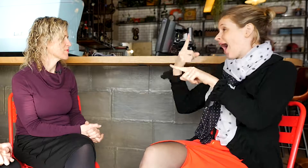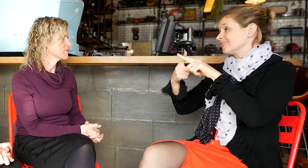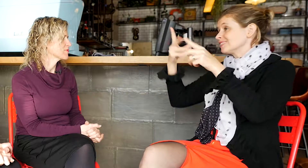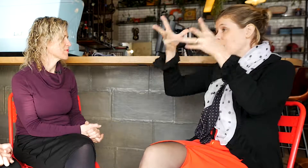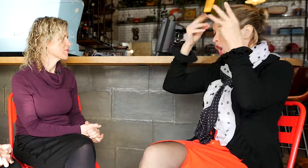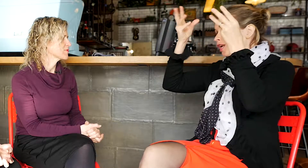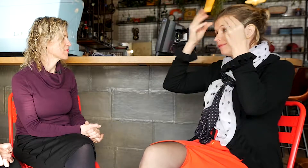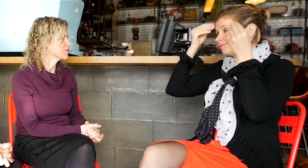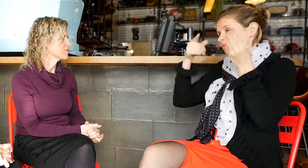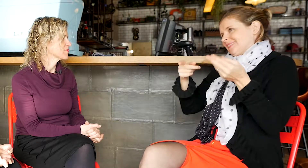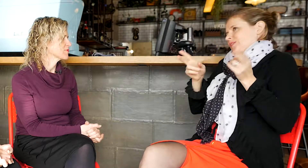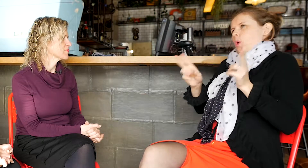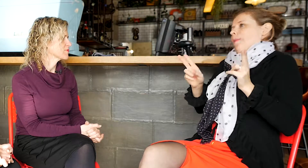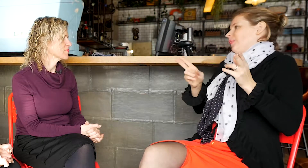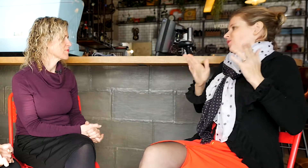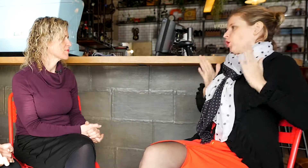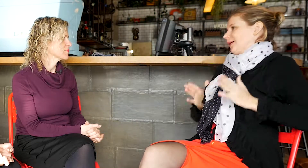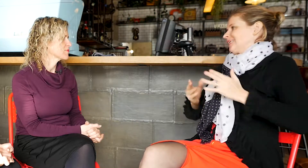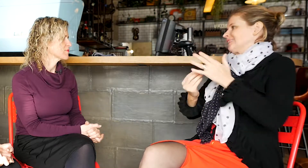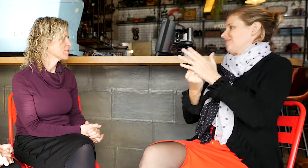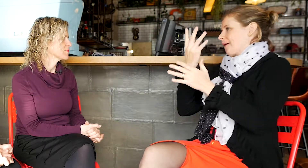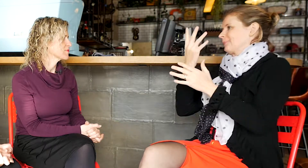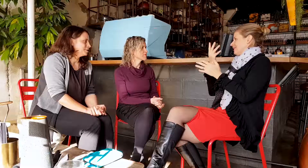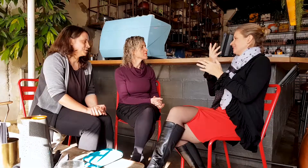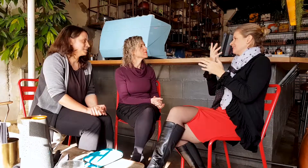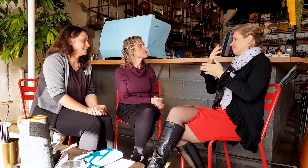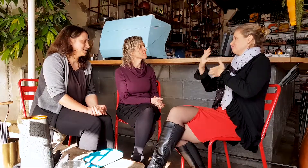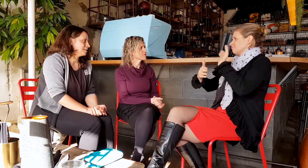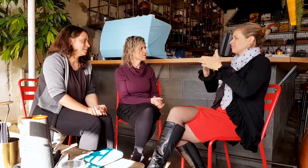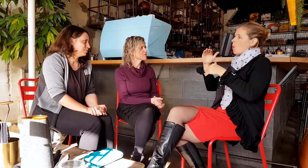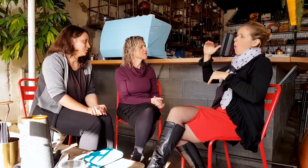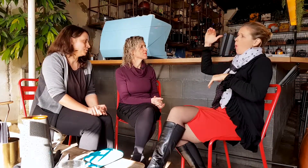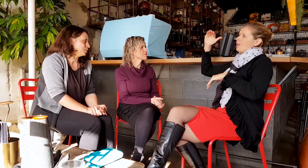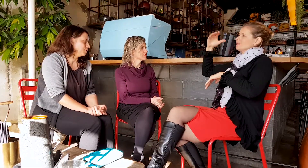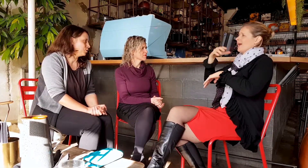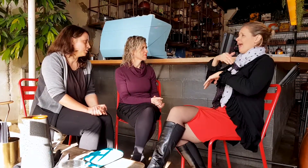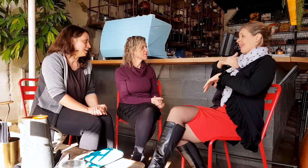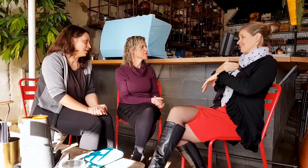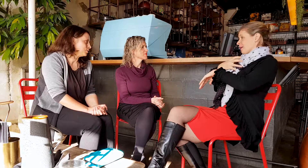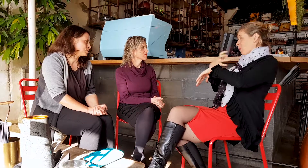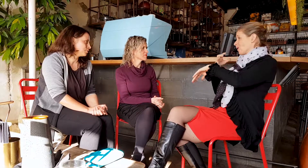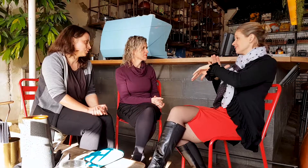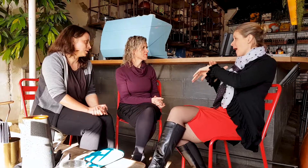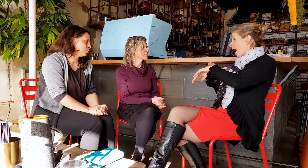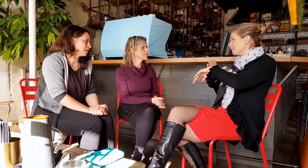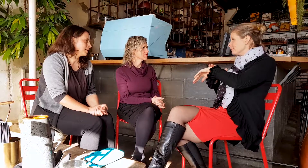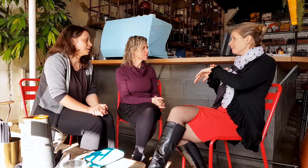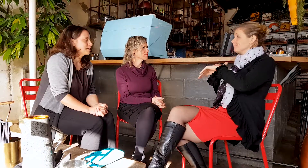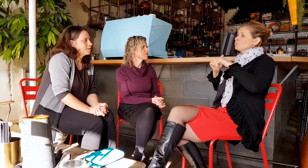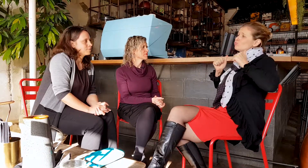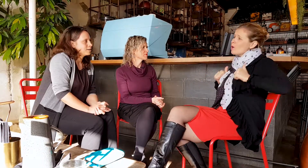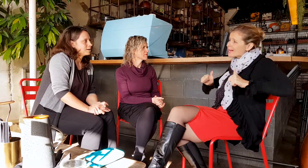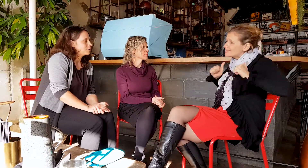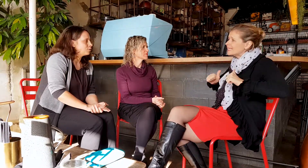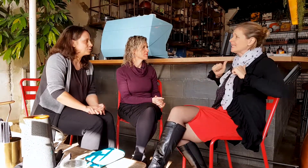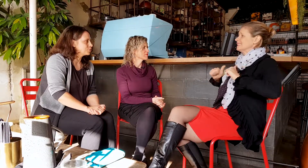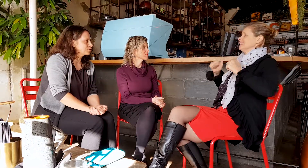younger generations seem to be sponges and just learn the language very quickly. For our older group